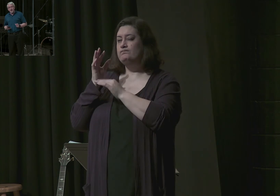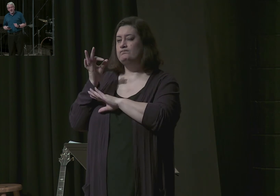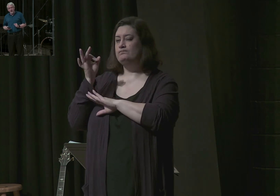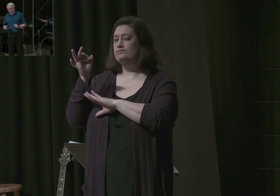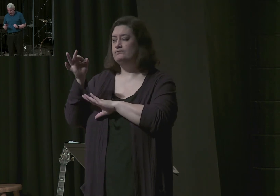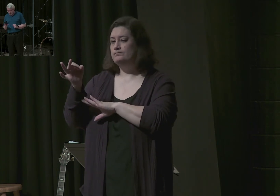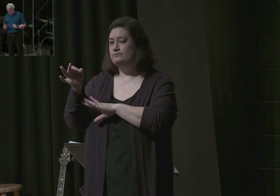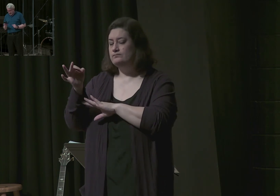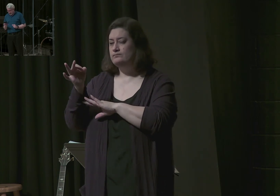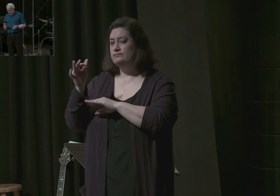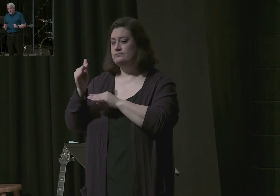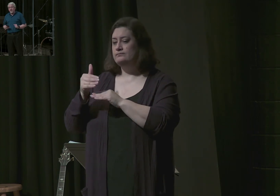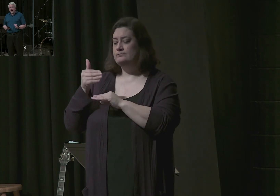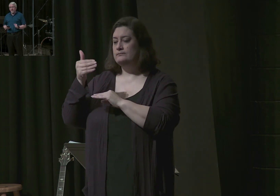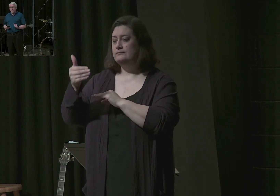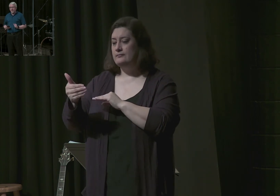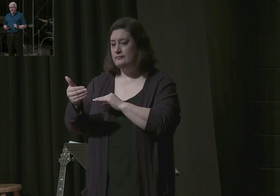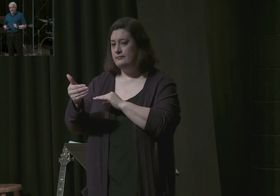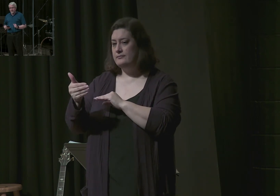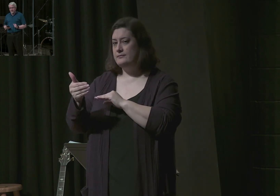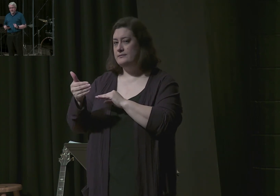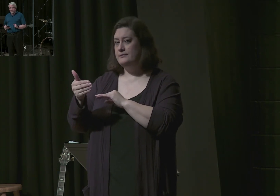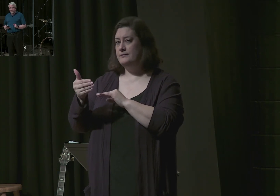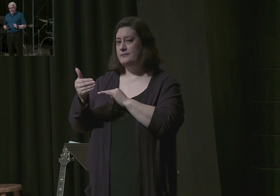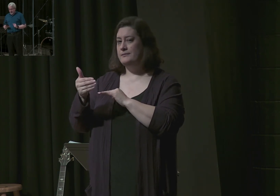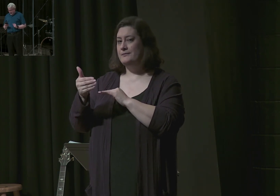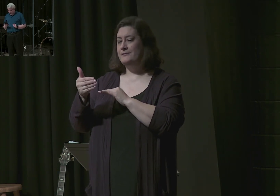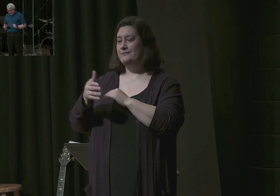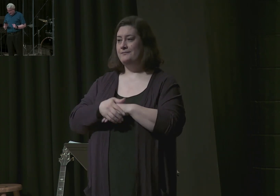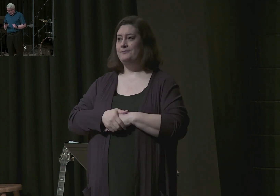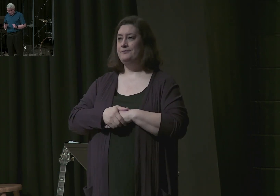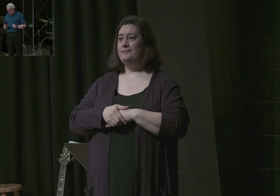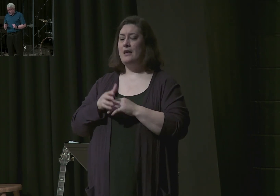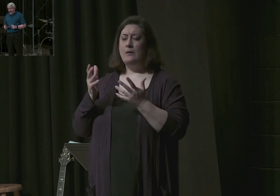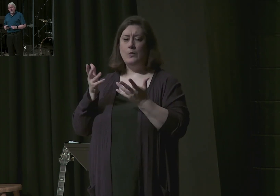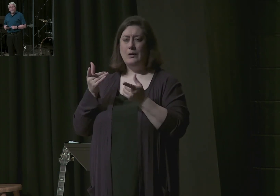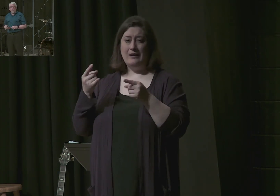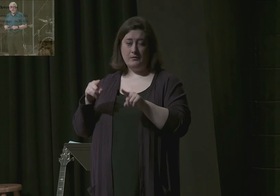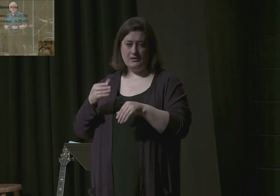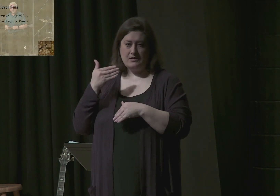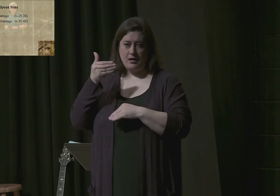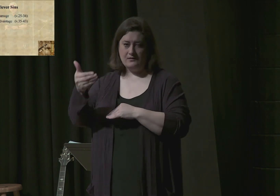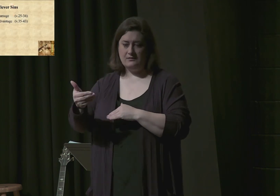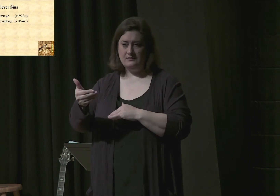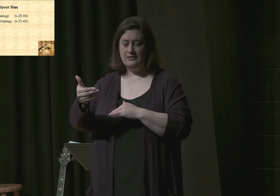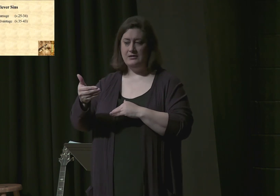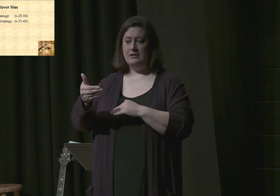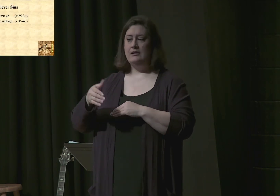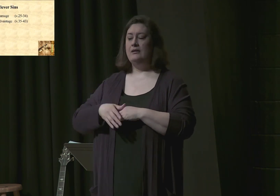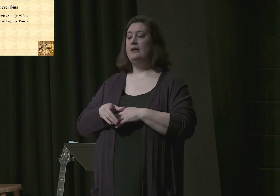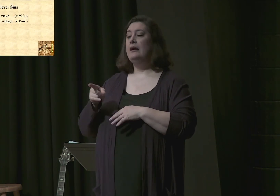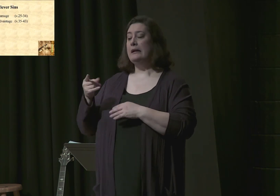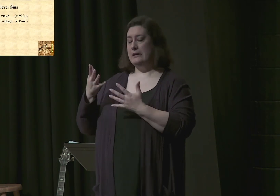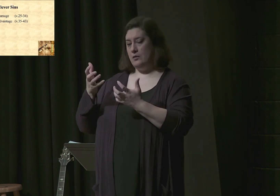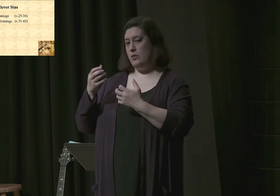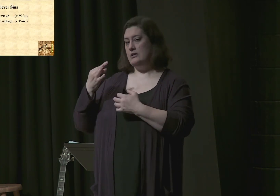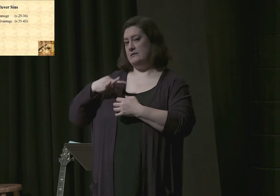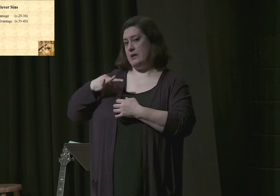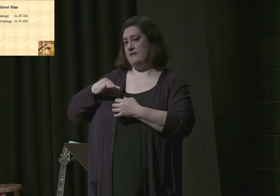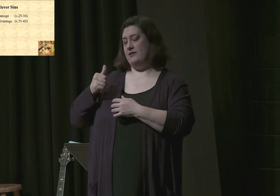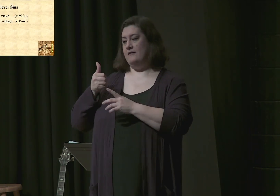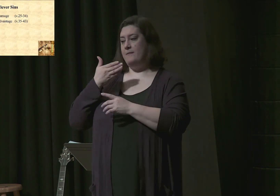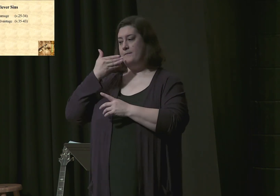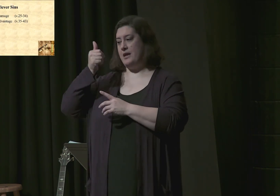he actually does next. Verses 35 to 43, There is maneuvering